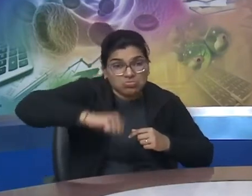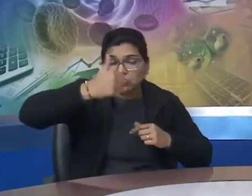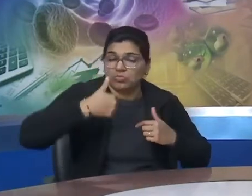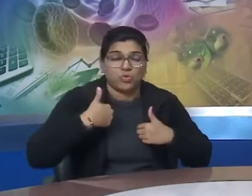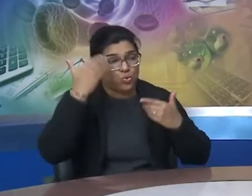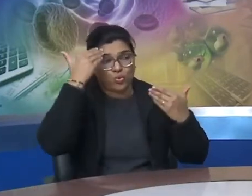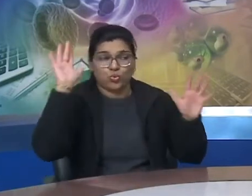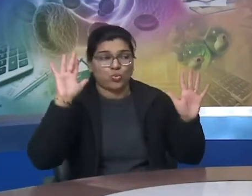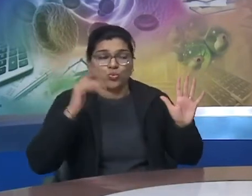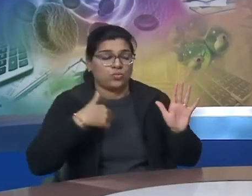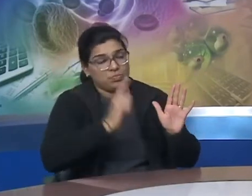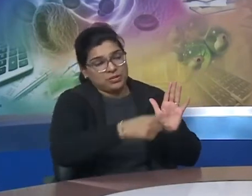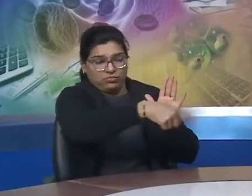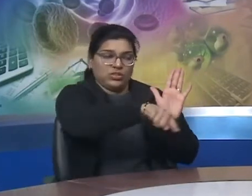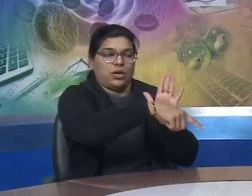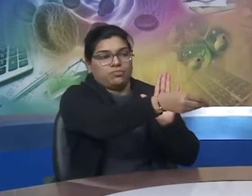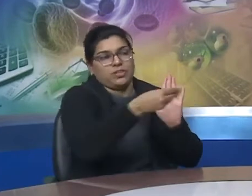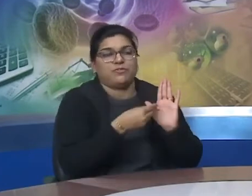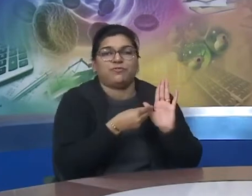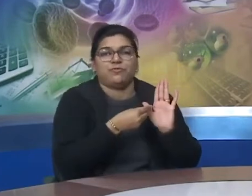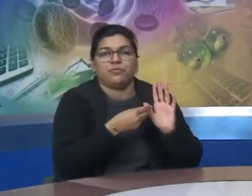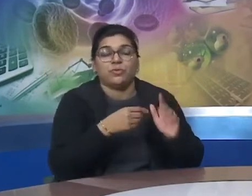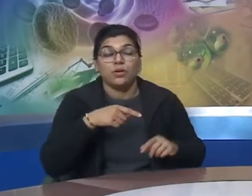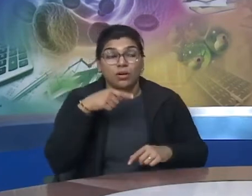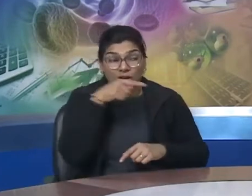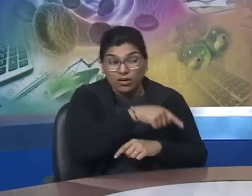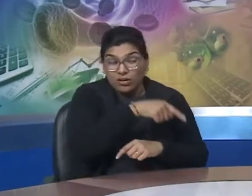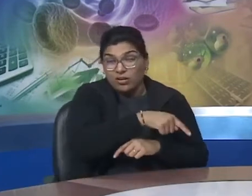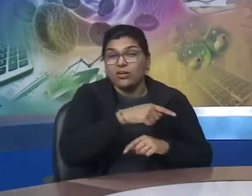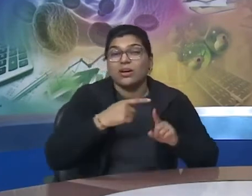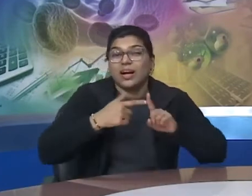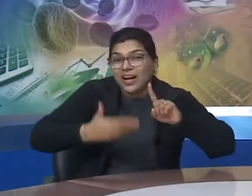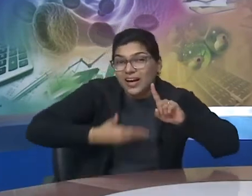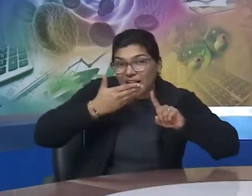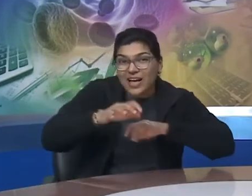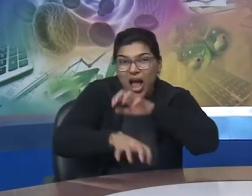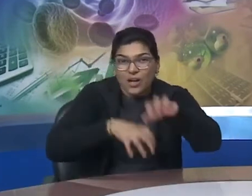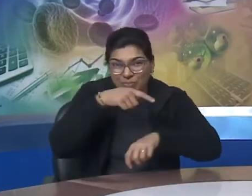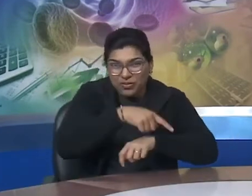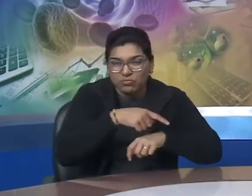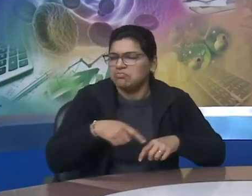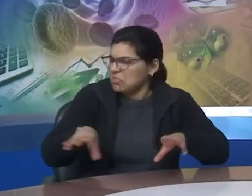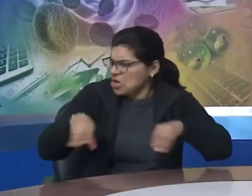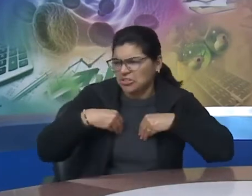absolving us from all the responsibility